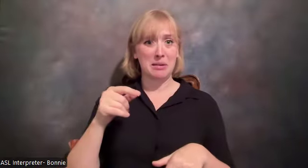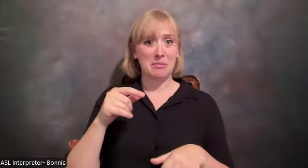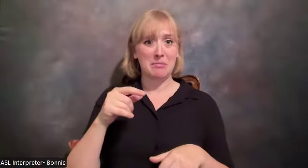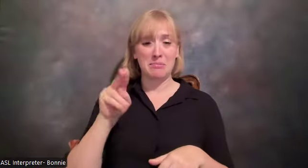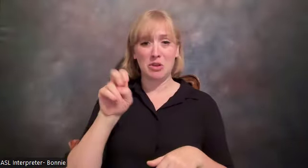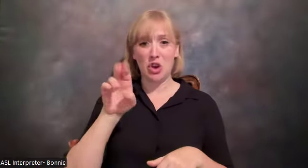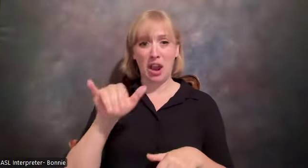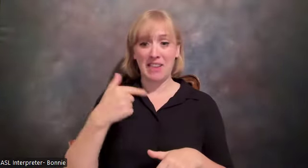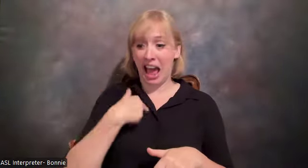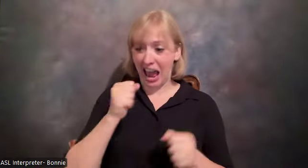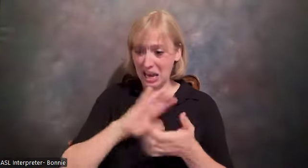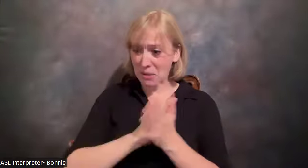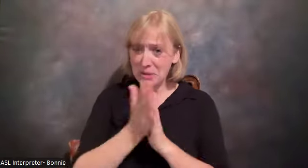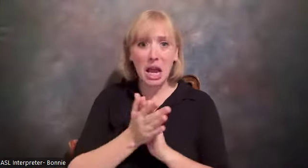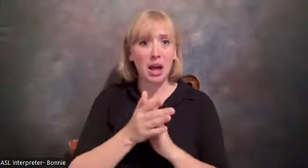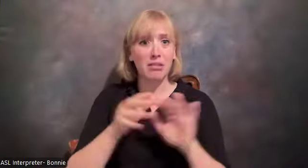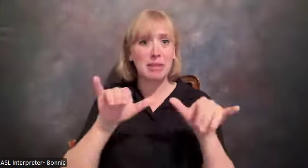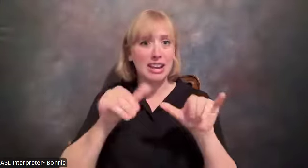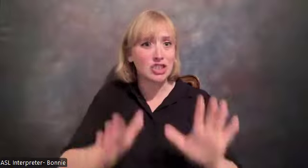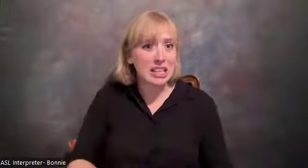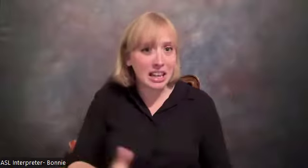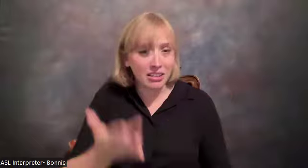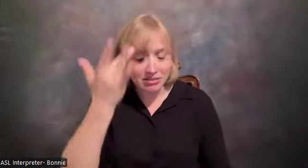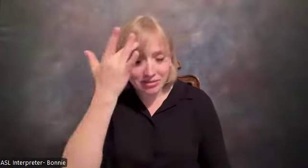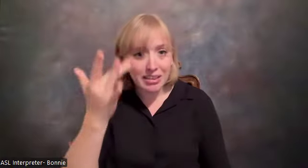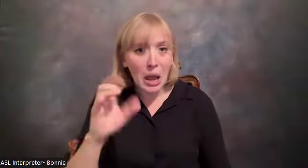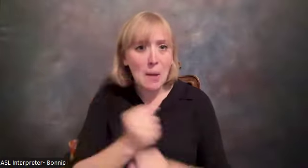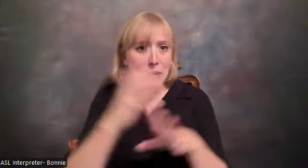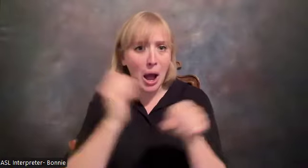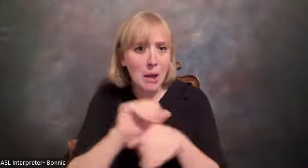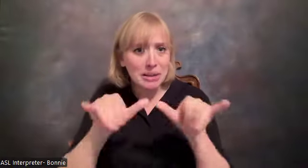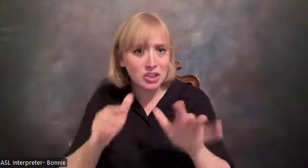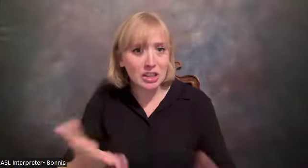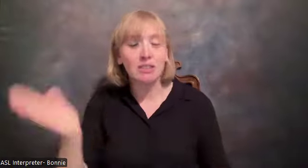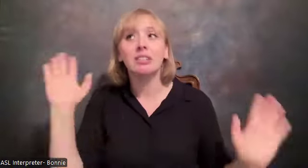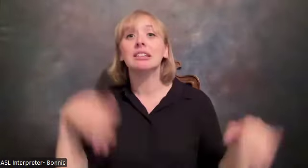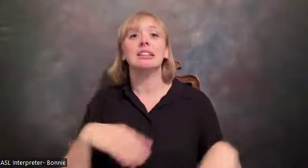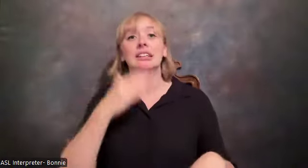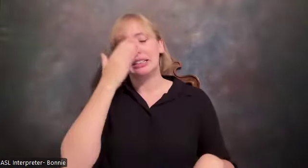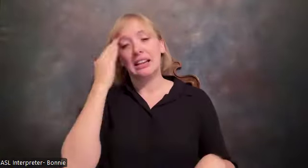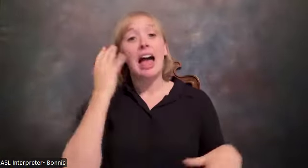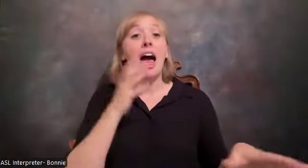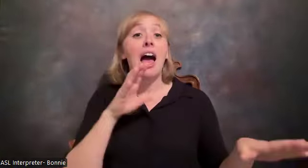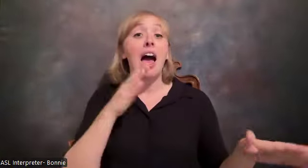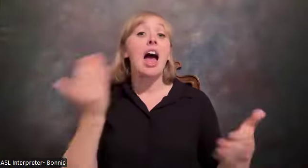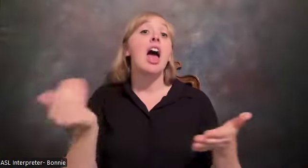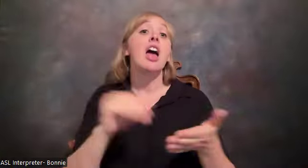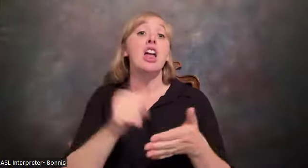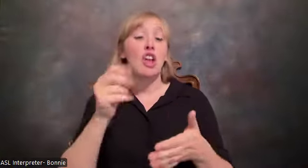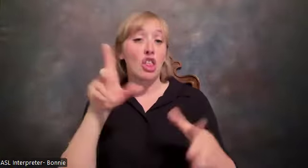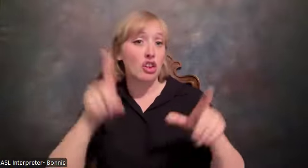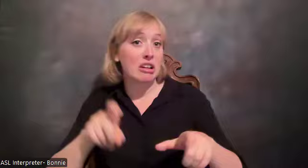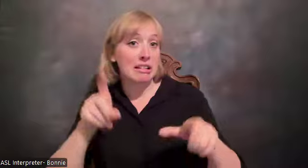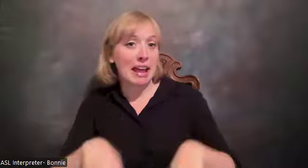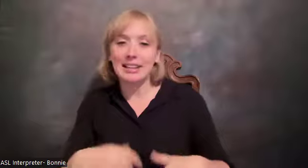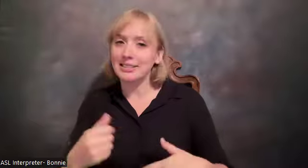or even remotely would allow somebody like me near anything nuclear. However, they made me take another test when I showed up at that base for boot camp, and I could